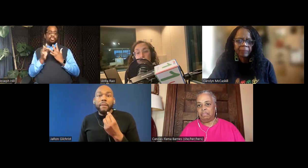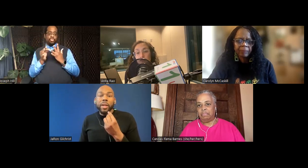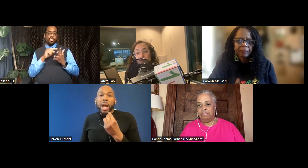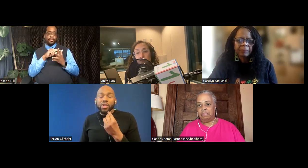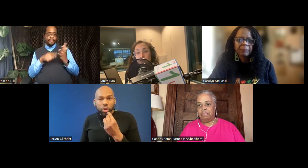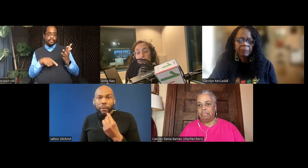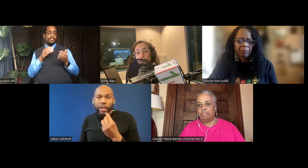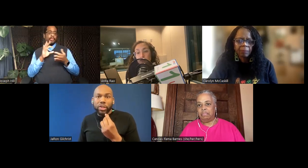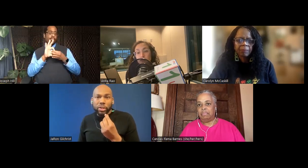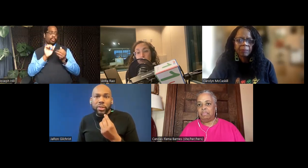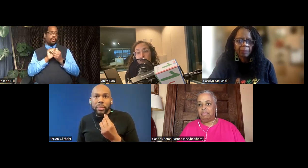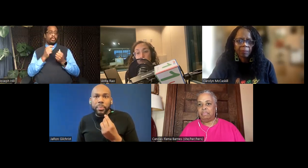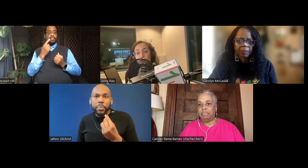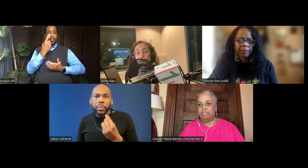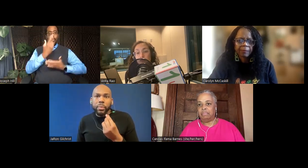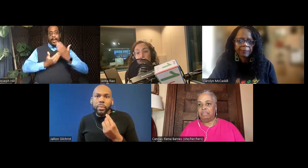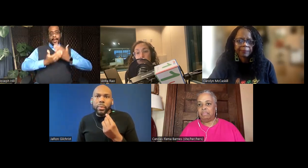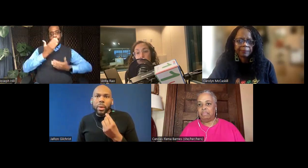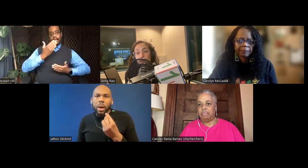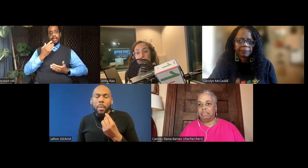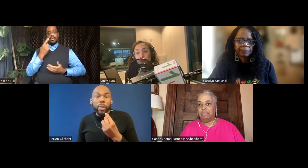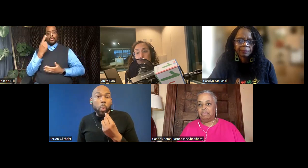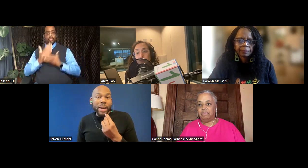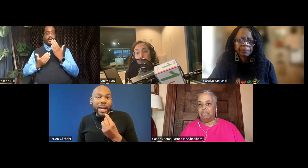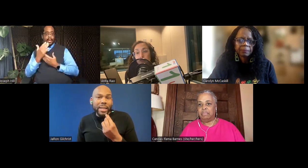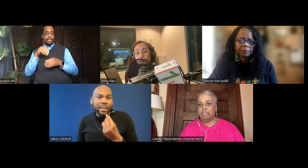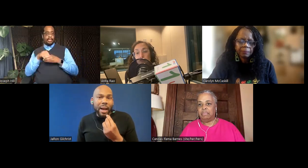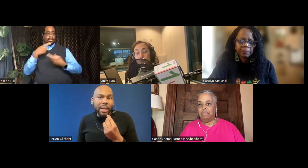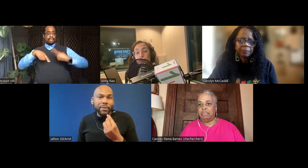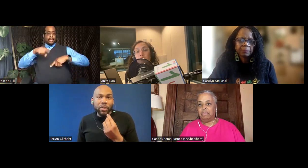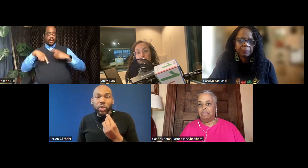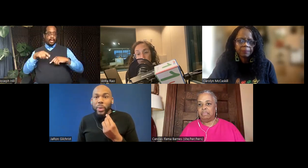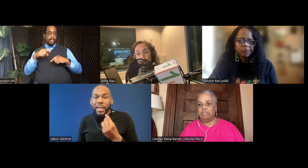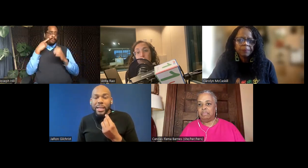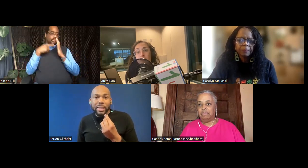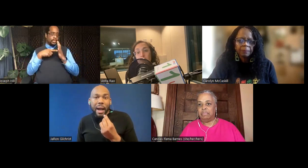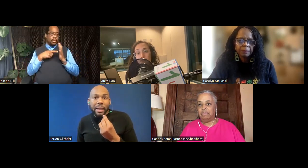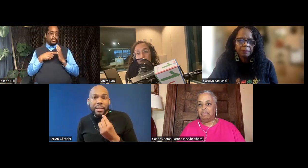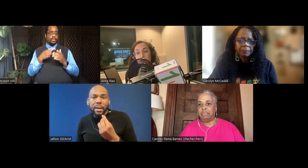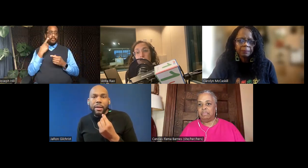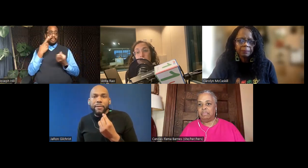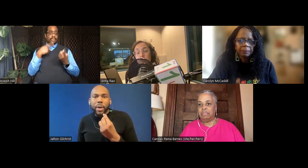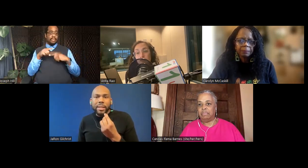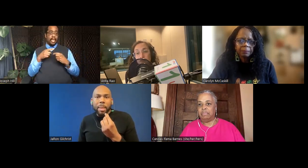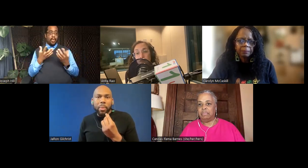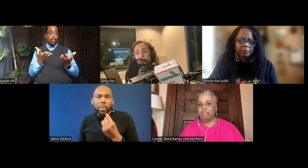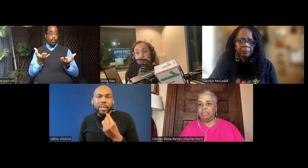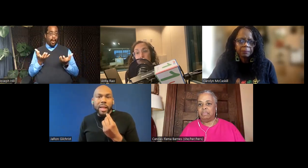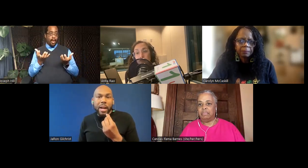the phonological features with one-handed signs versus two-handed signs. For example, the sign